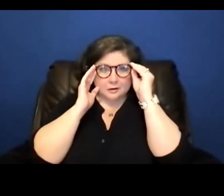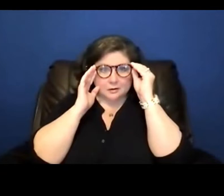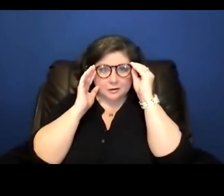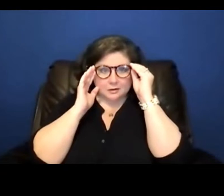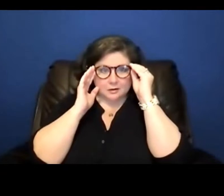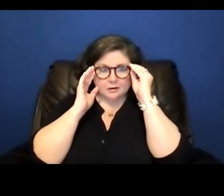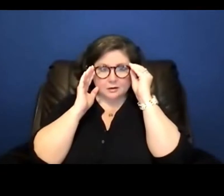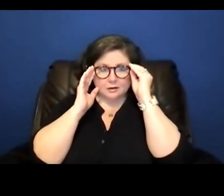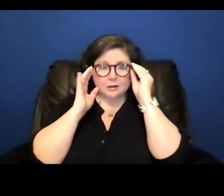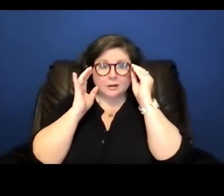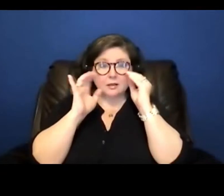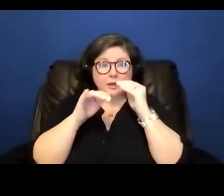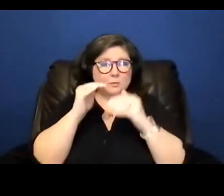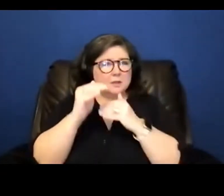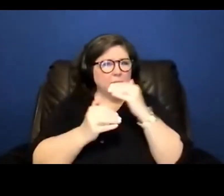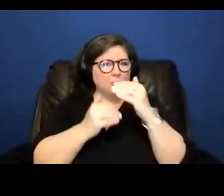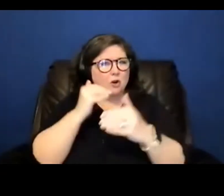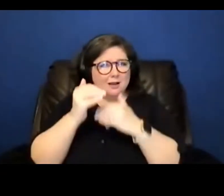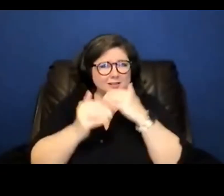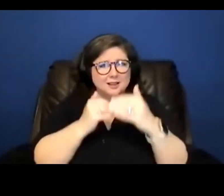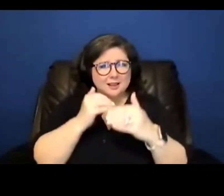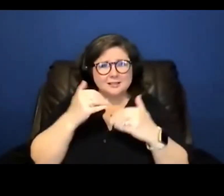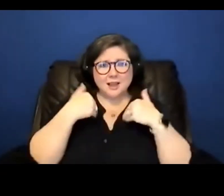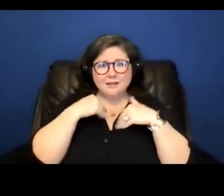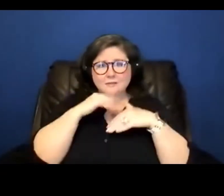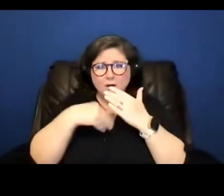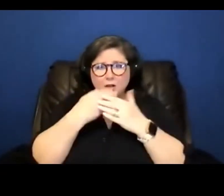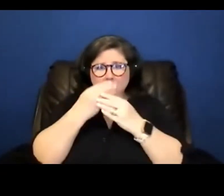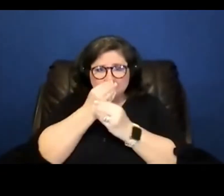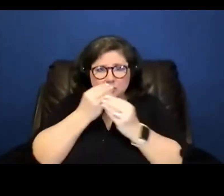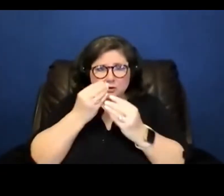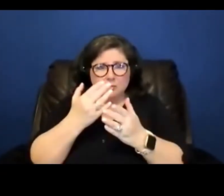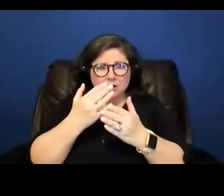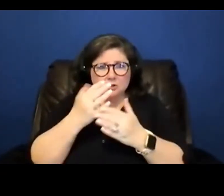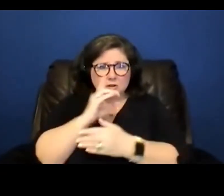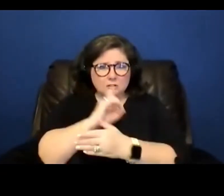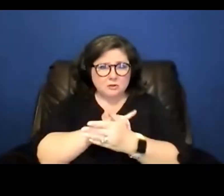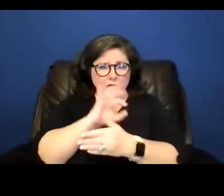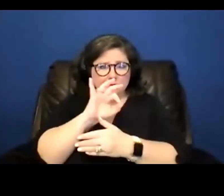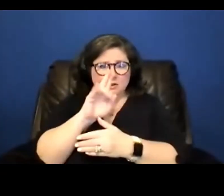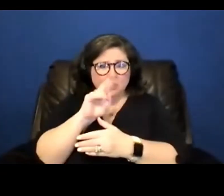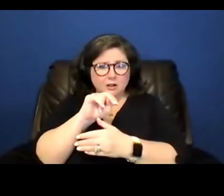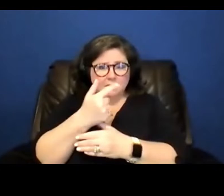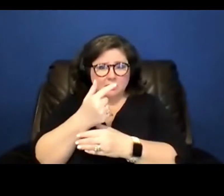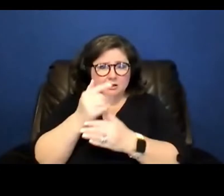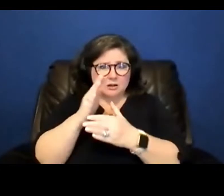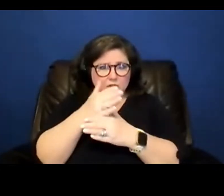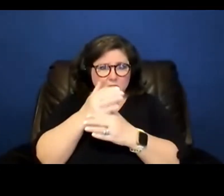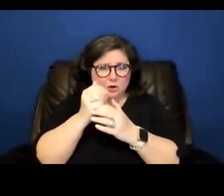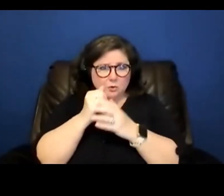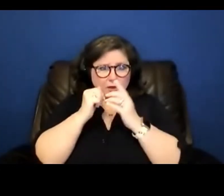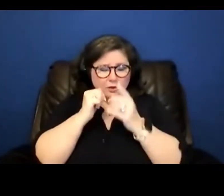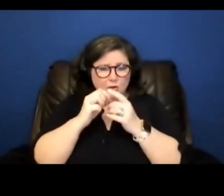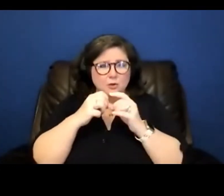it was a process. I've got all the information that Dr. Fung shared with you,